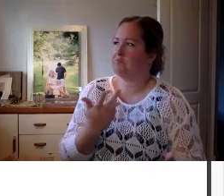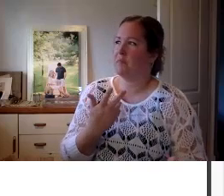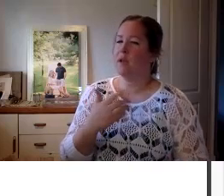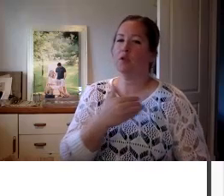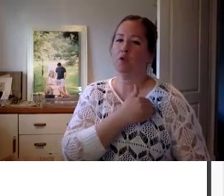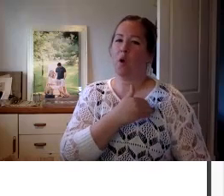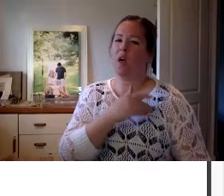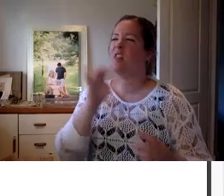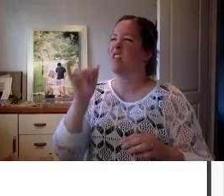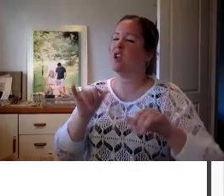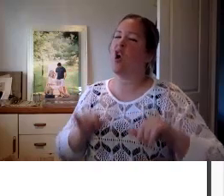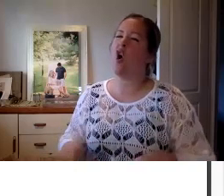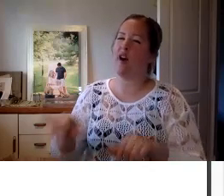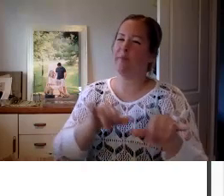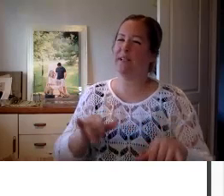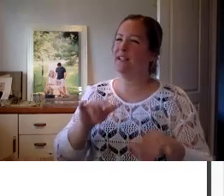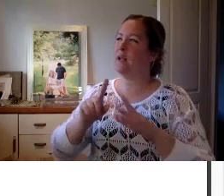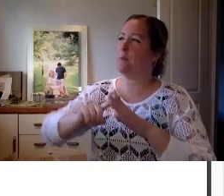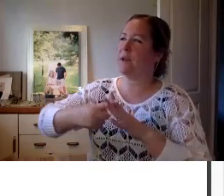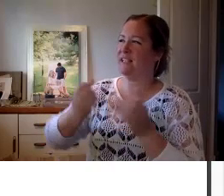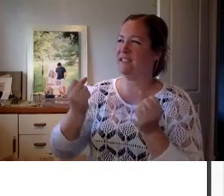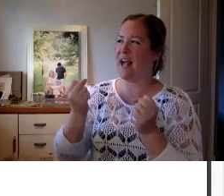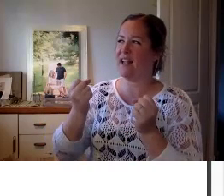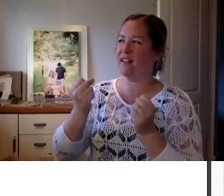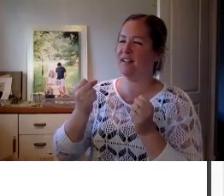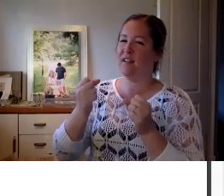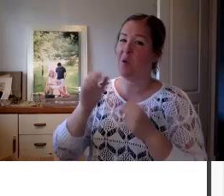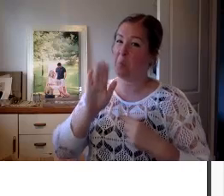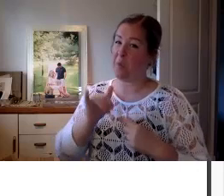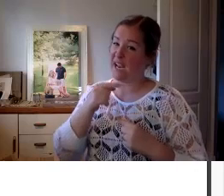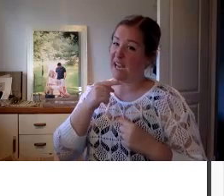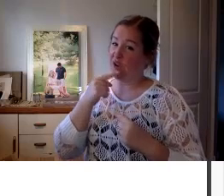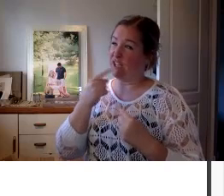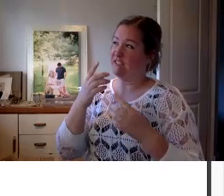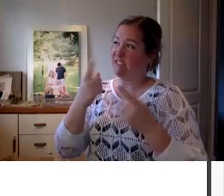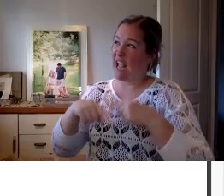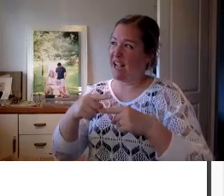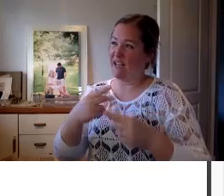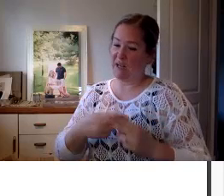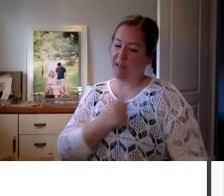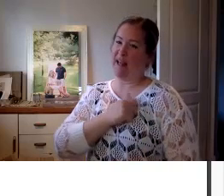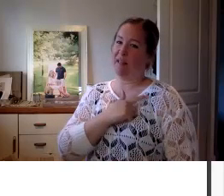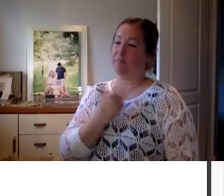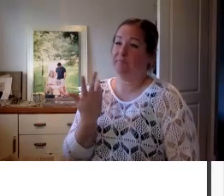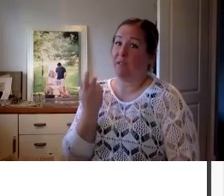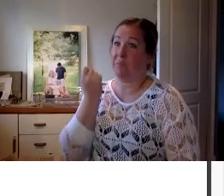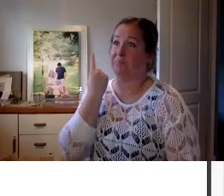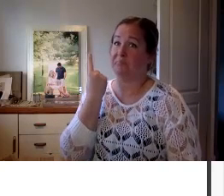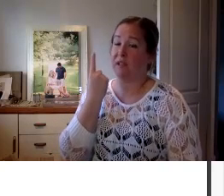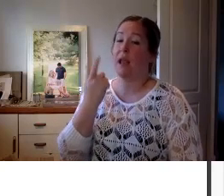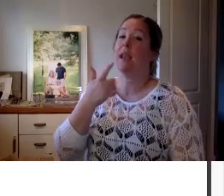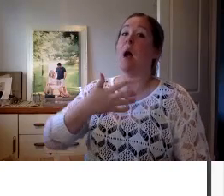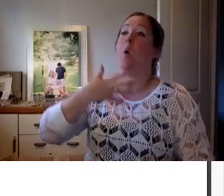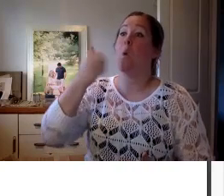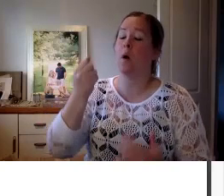When I was a kid, I thought that's such a cool name, so I left it short form, A-L. But really, it's a hearing sign,